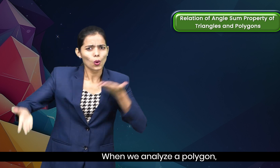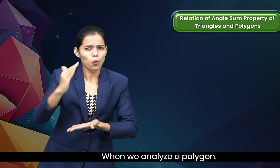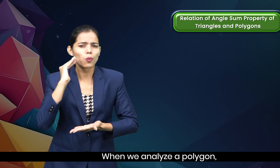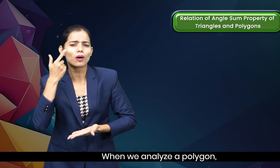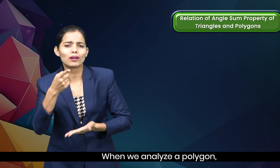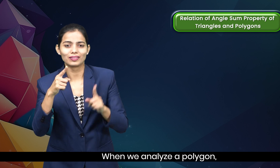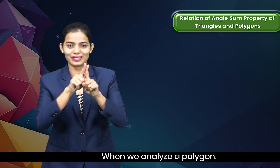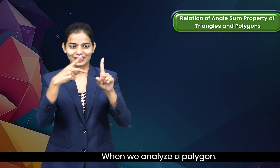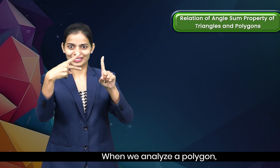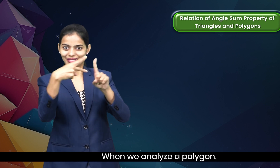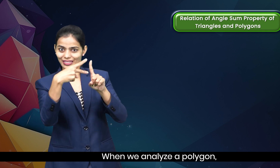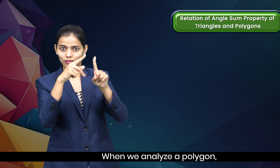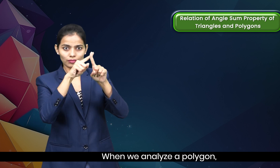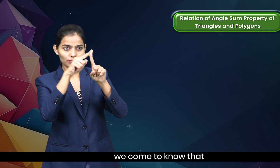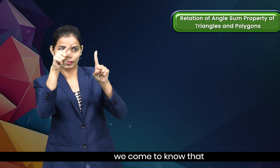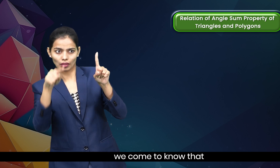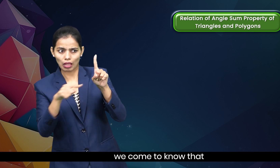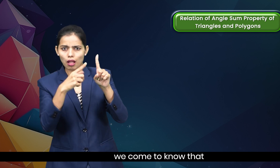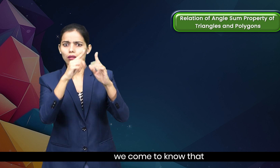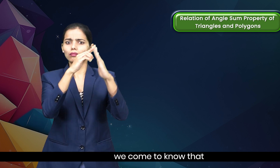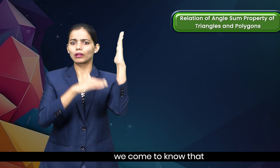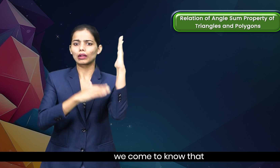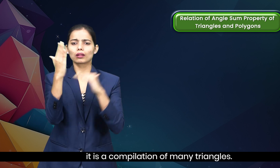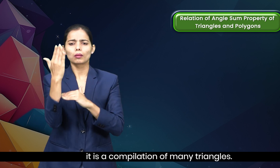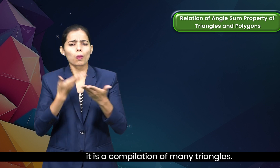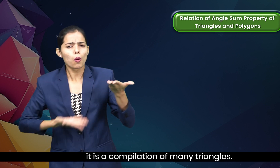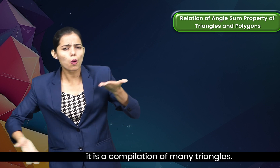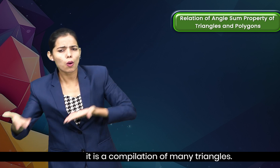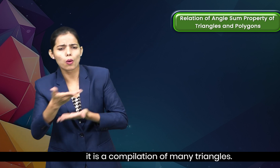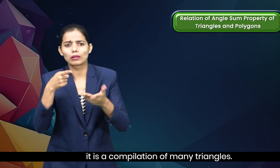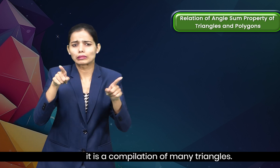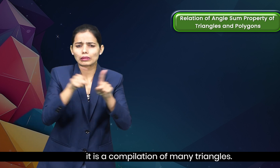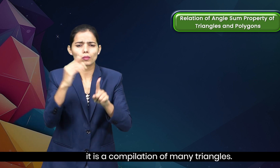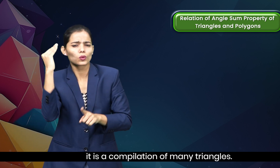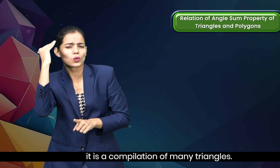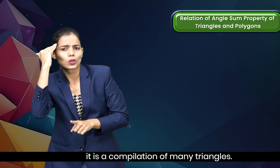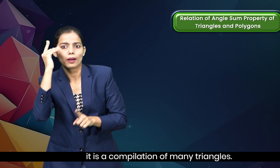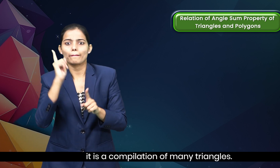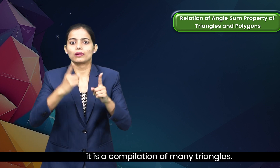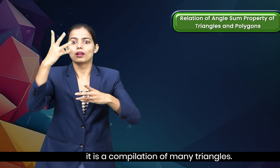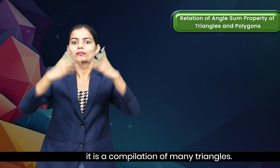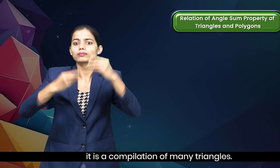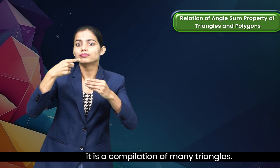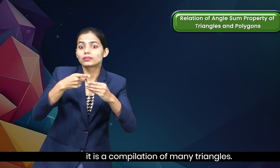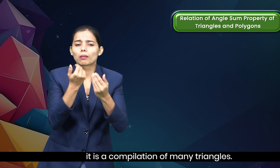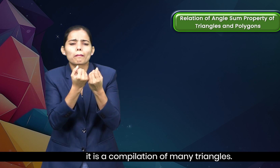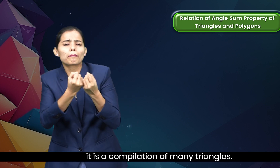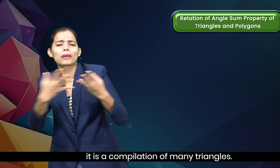When we analyze a polygon, we come to know that it is a compilation of many triangles.